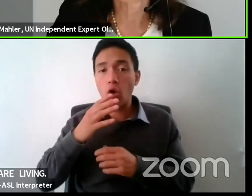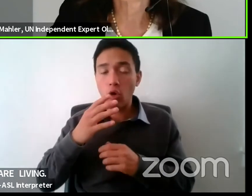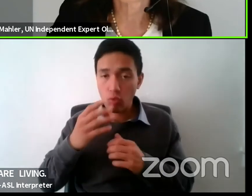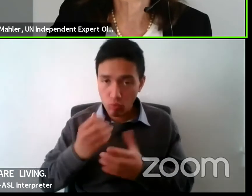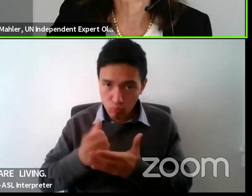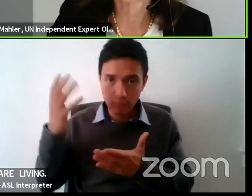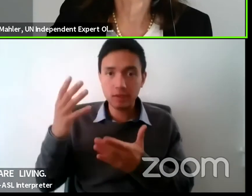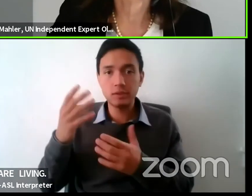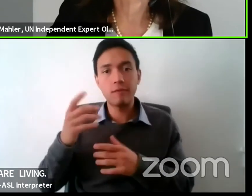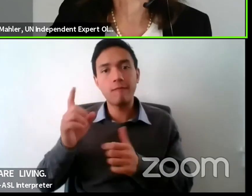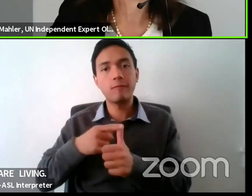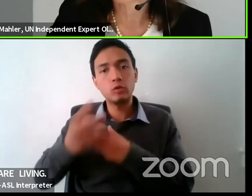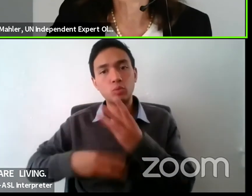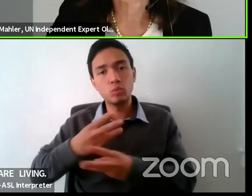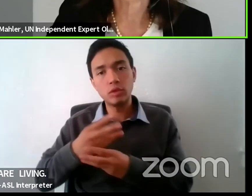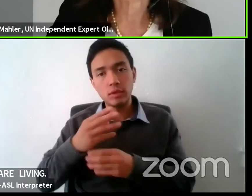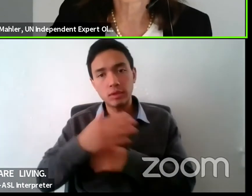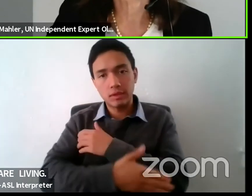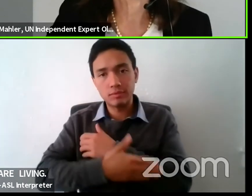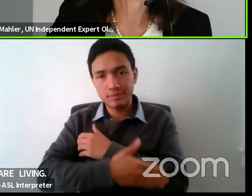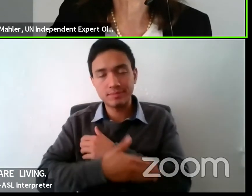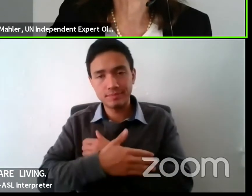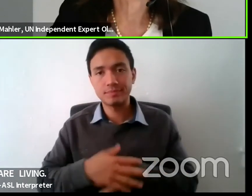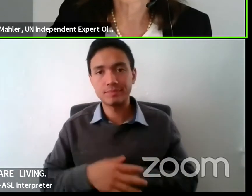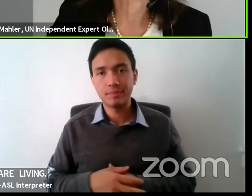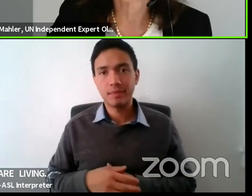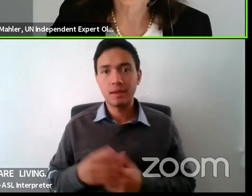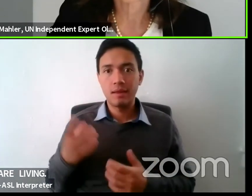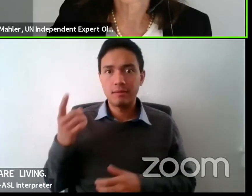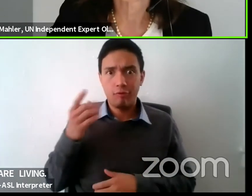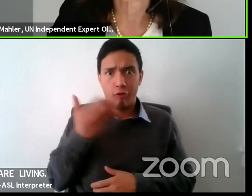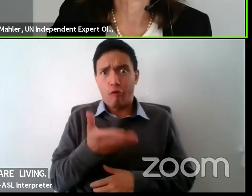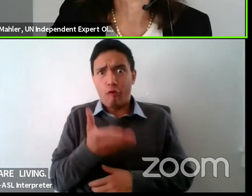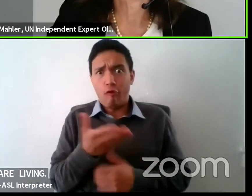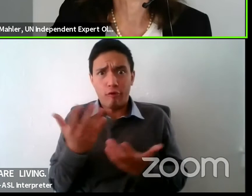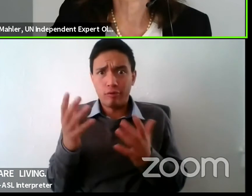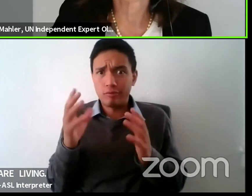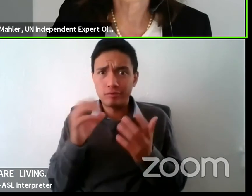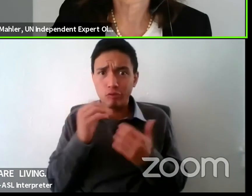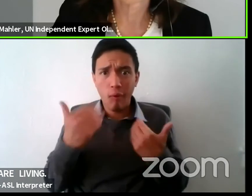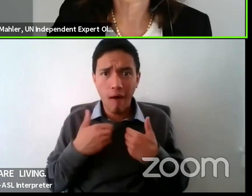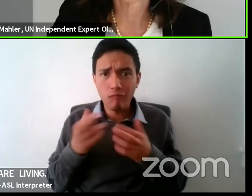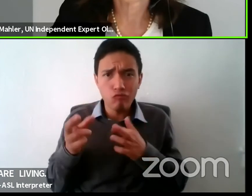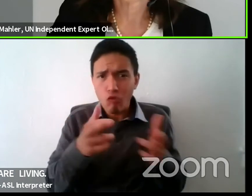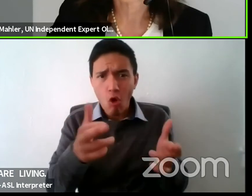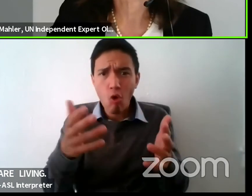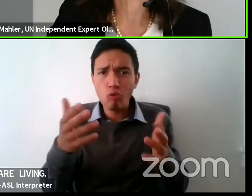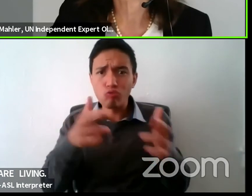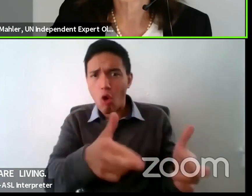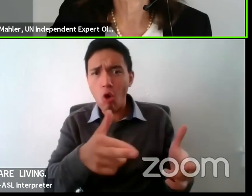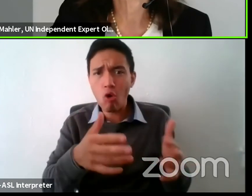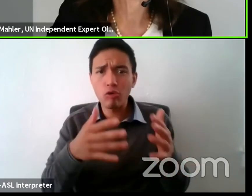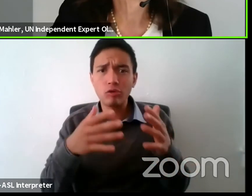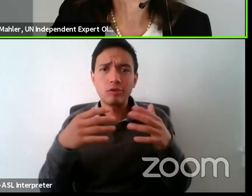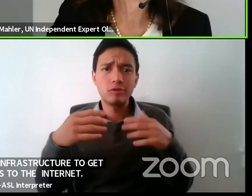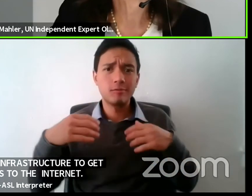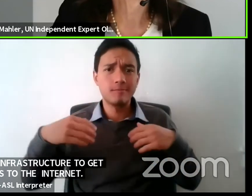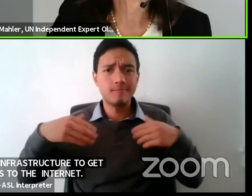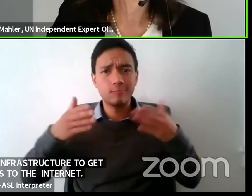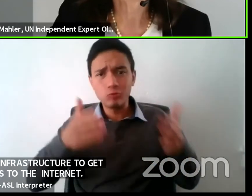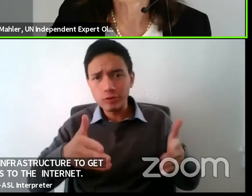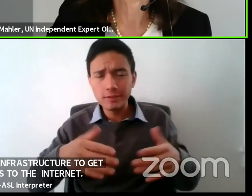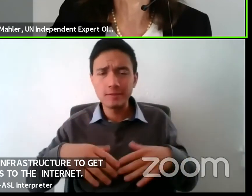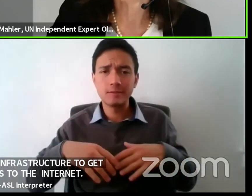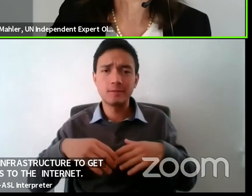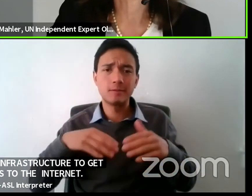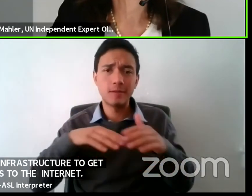the infrastructure to get their devices and to have access to the internet and to get the support they